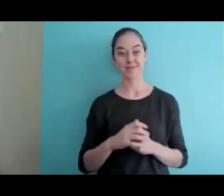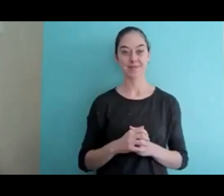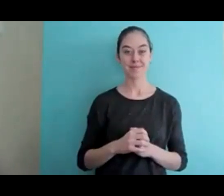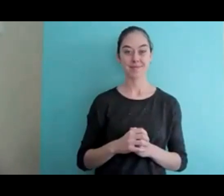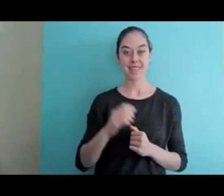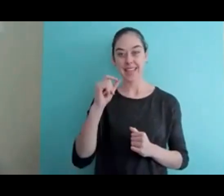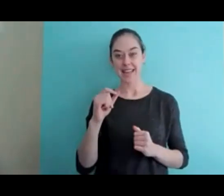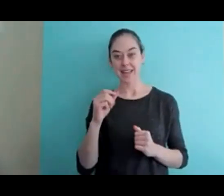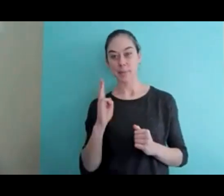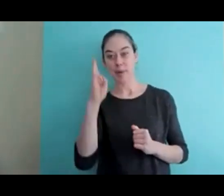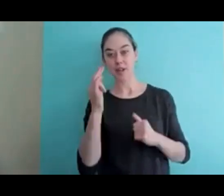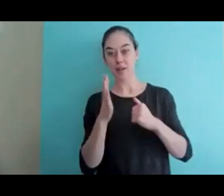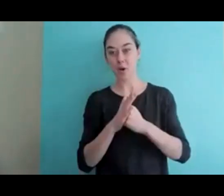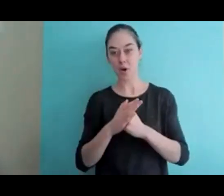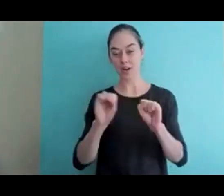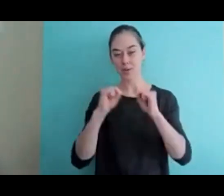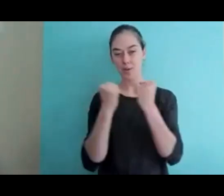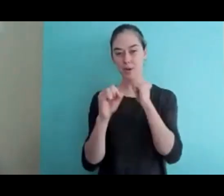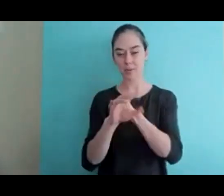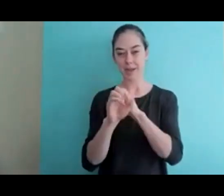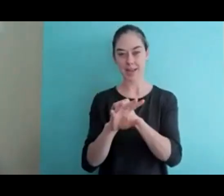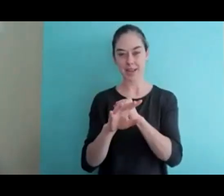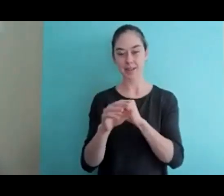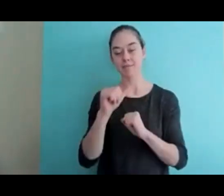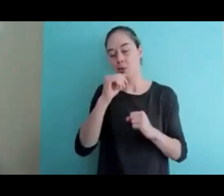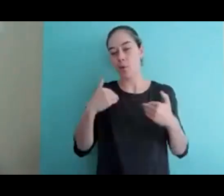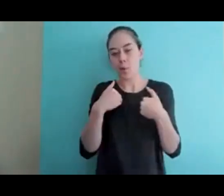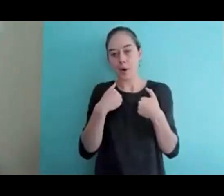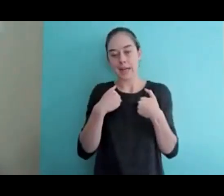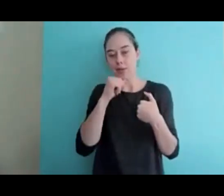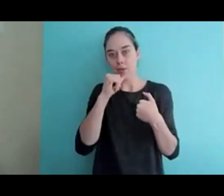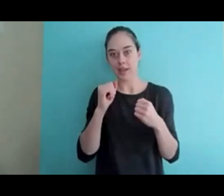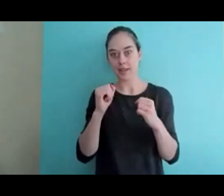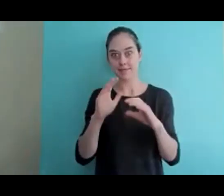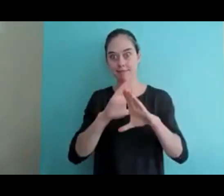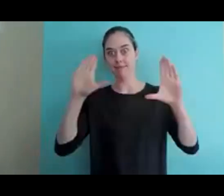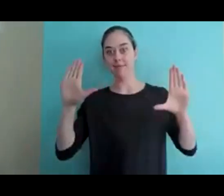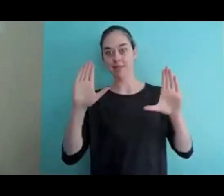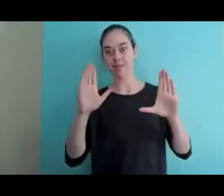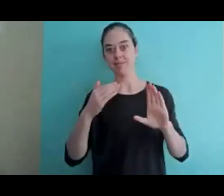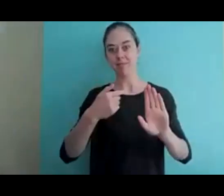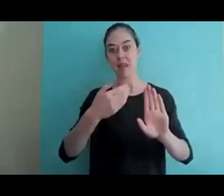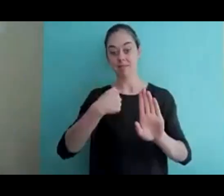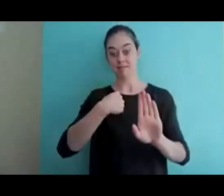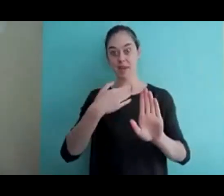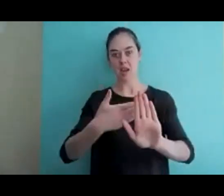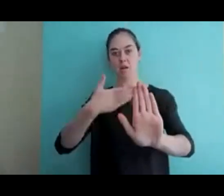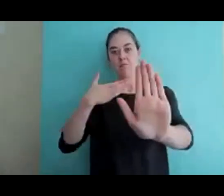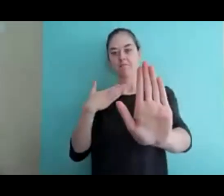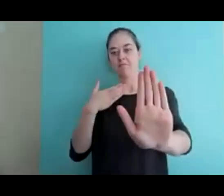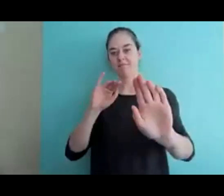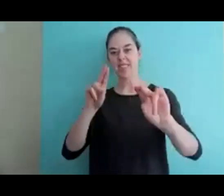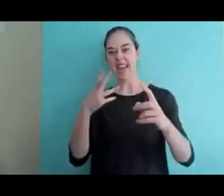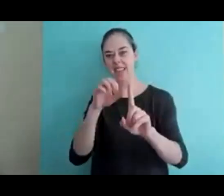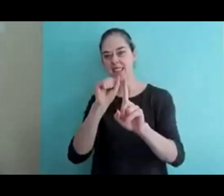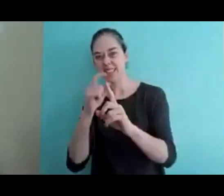Going to get a little picture for the social media. Don't worry, you're going to be so far back. We won't be identified. It'll be just